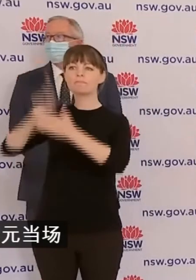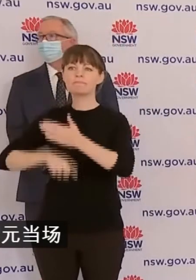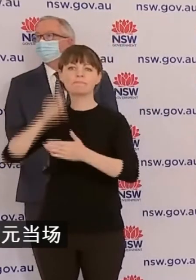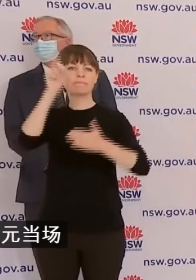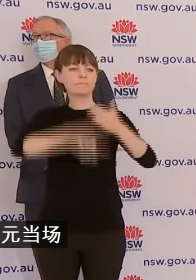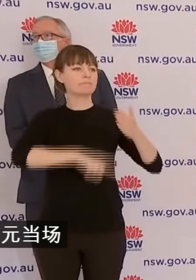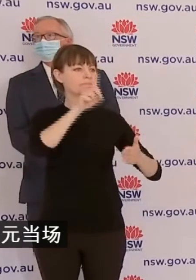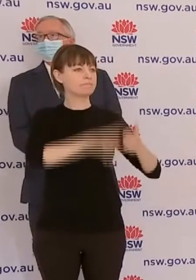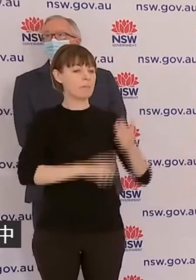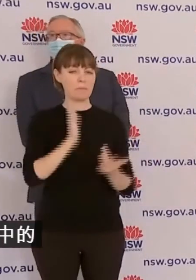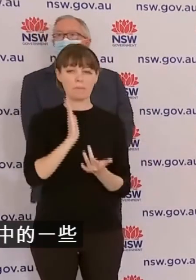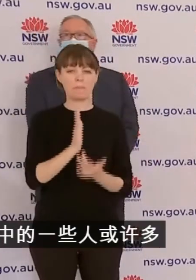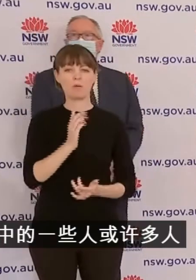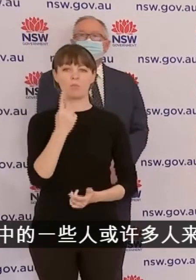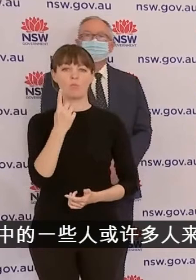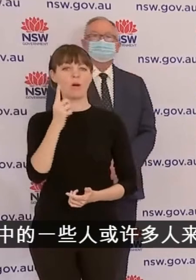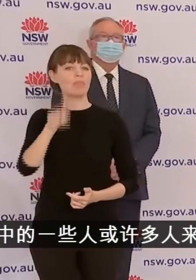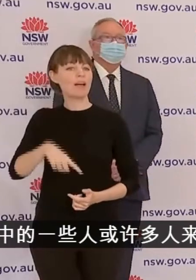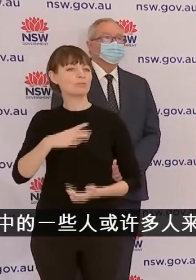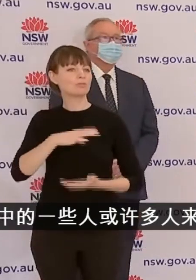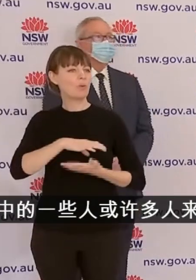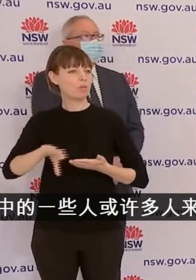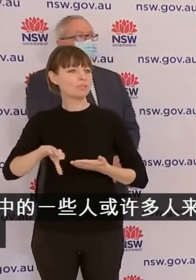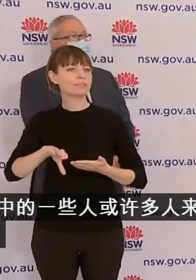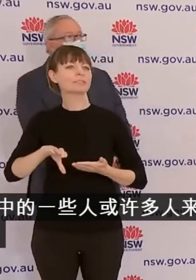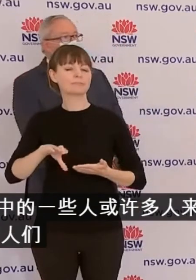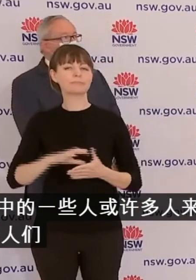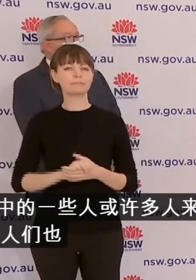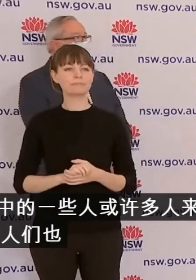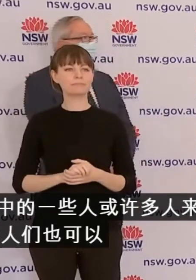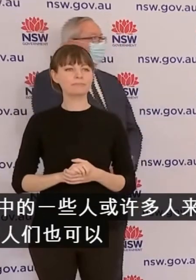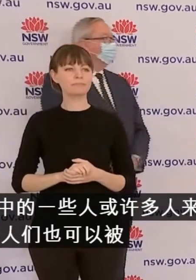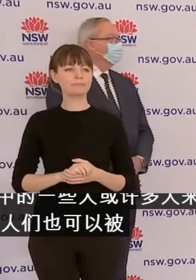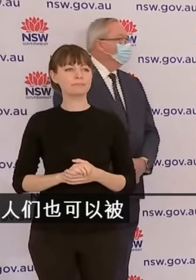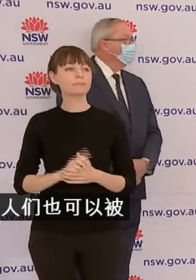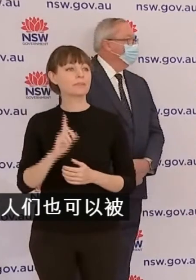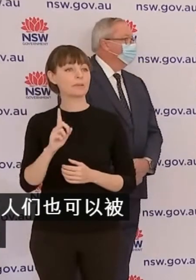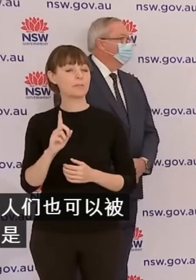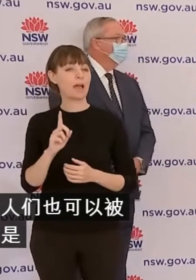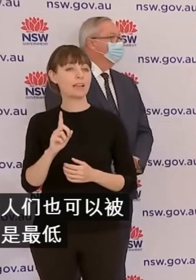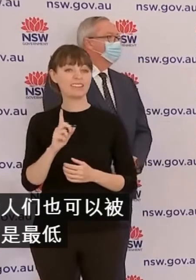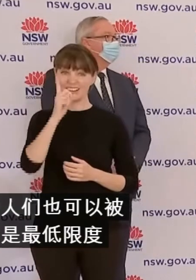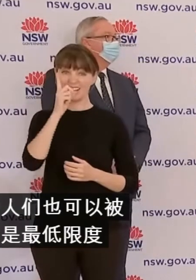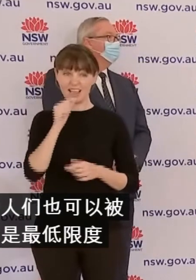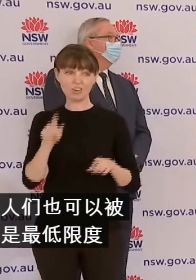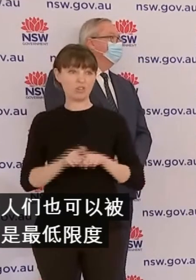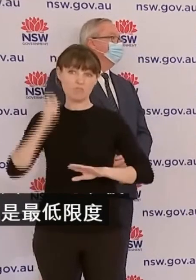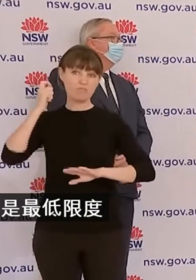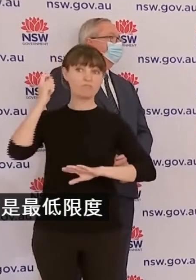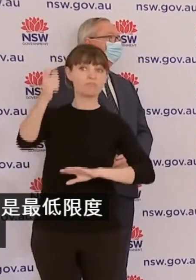considerable penalty for some, or for many of us, to endure. But of course, people can also be put before the courts. That's the